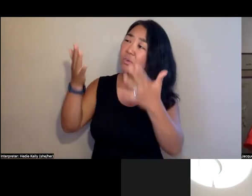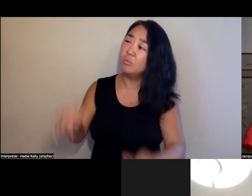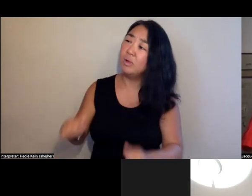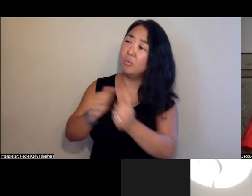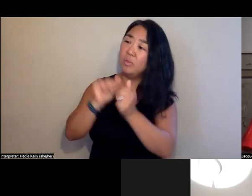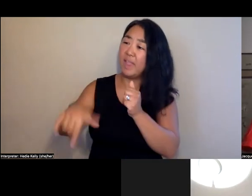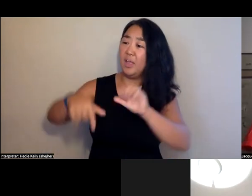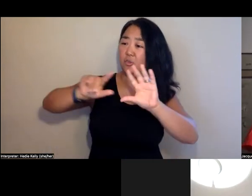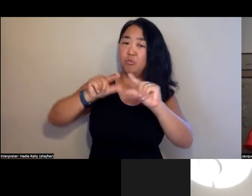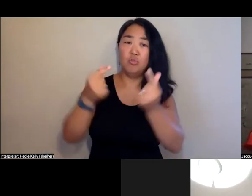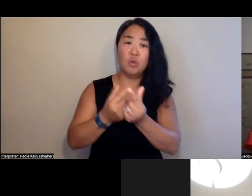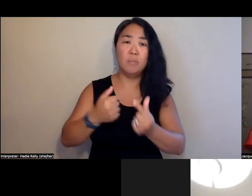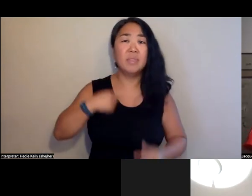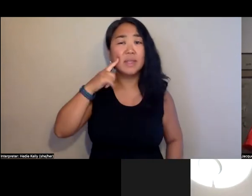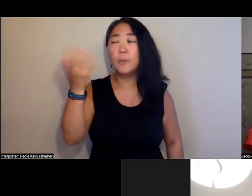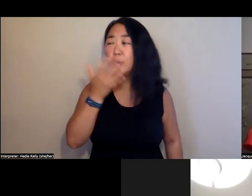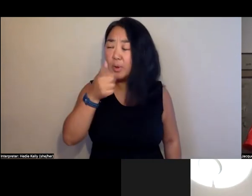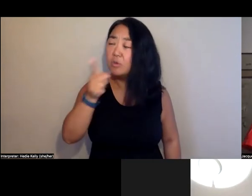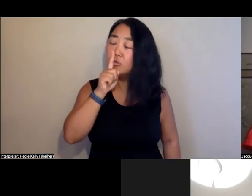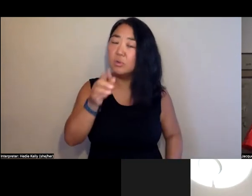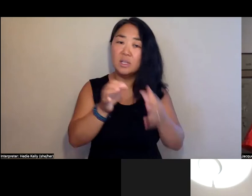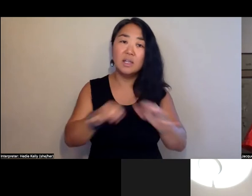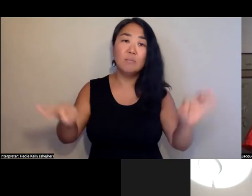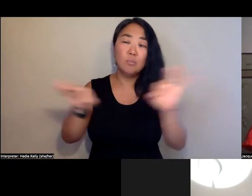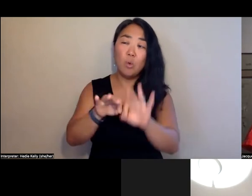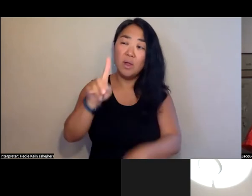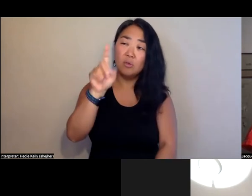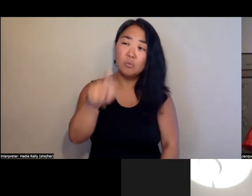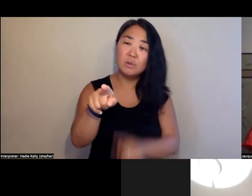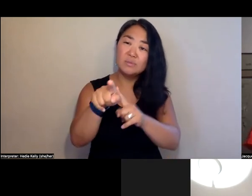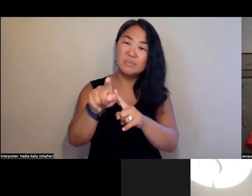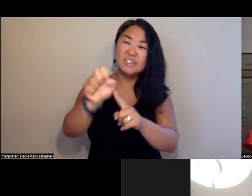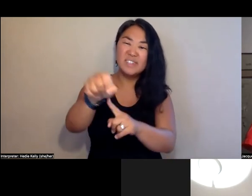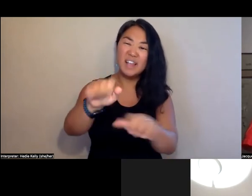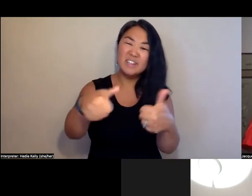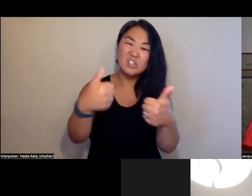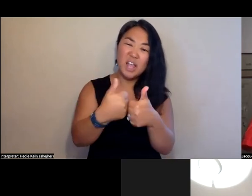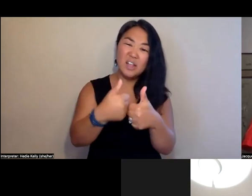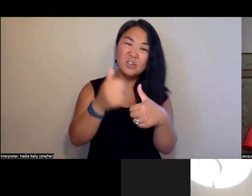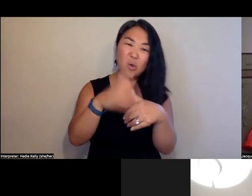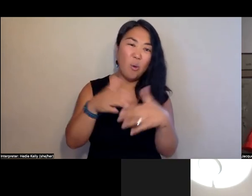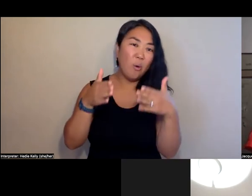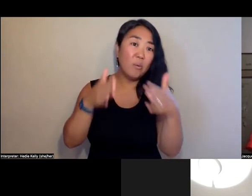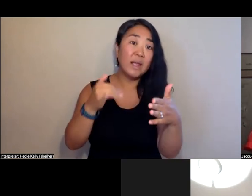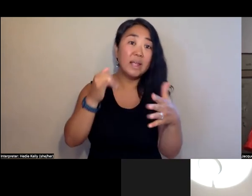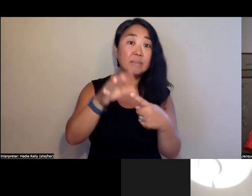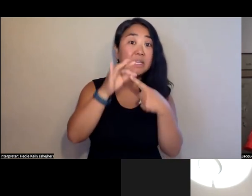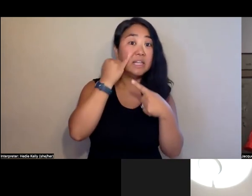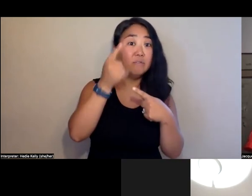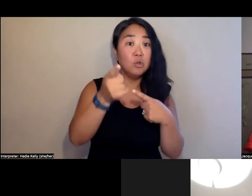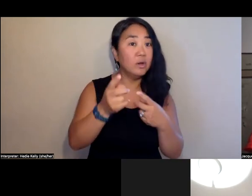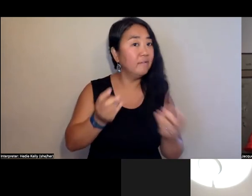I think that's a really important question, and that's a challenge along the way if you happen to be someone who is a fast